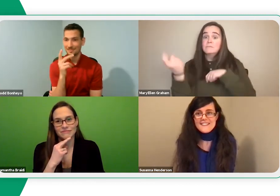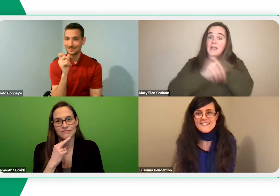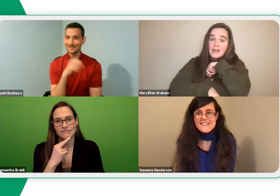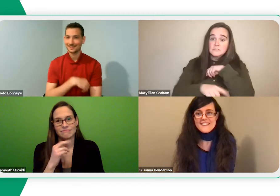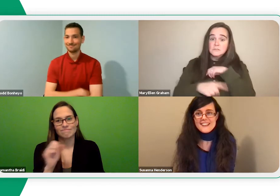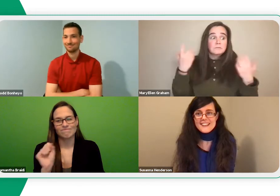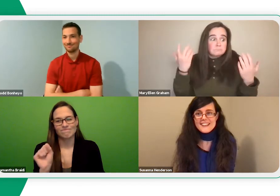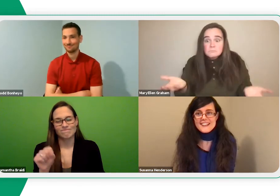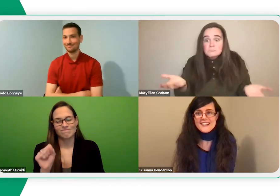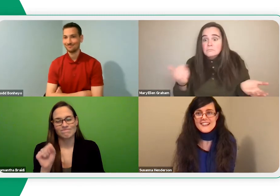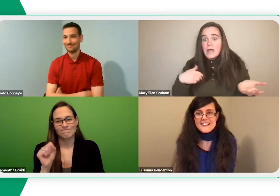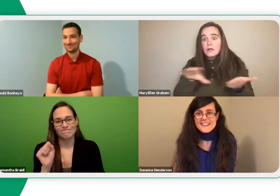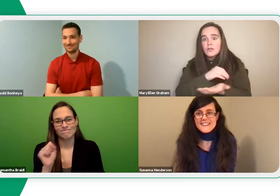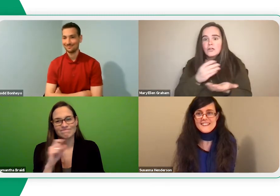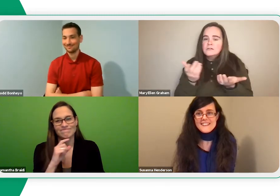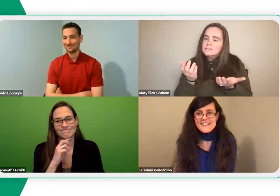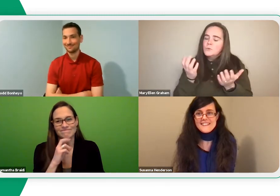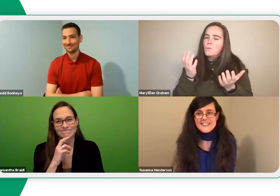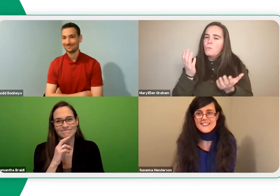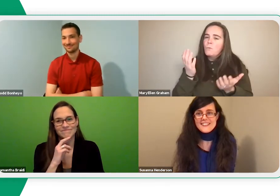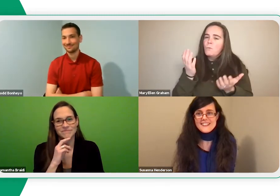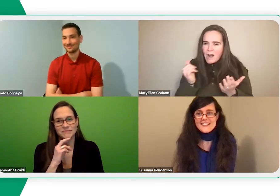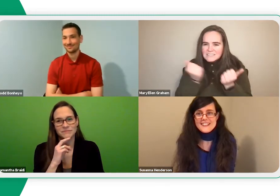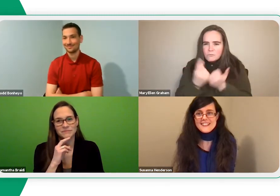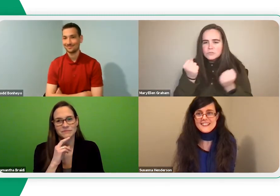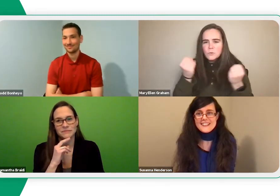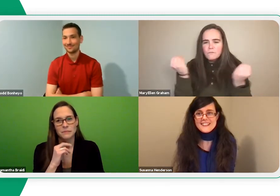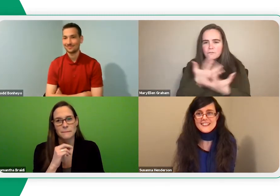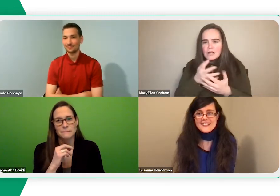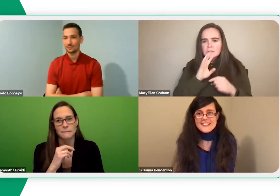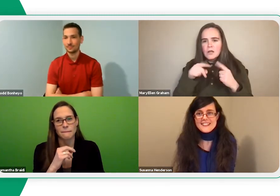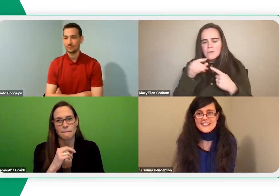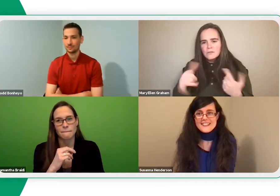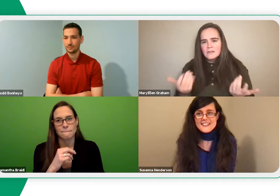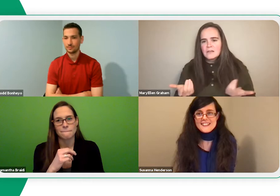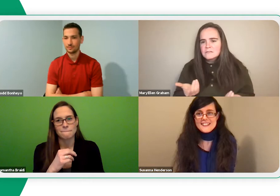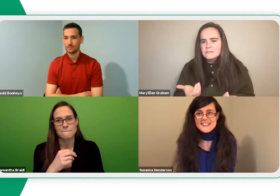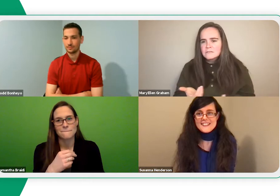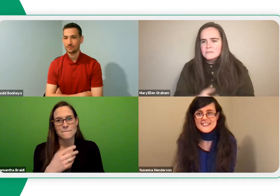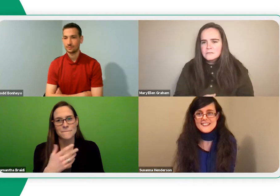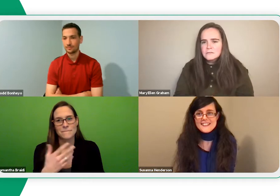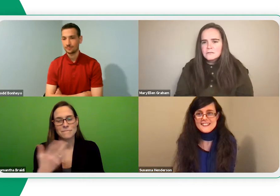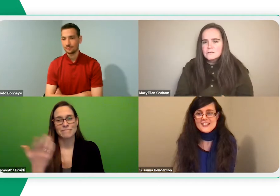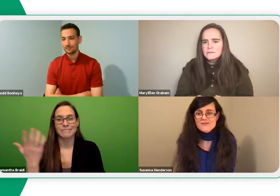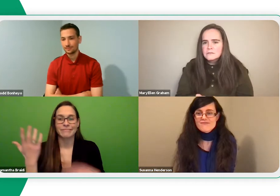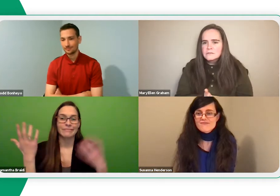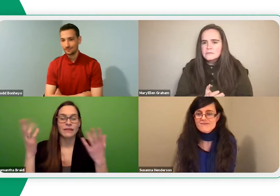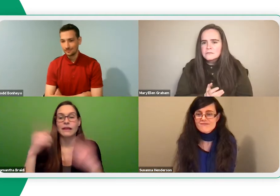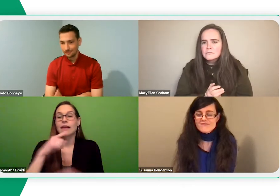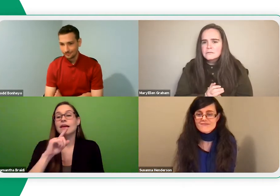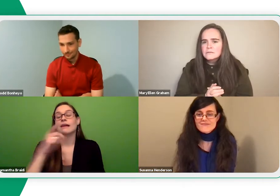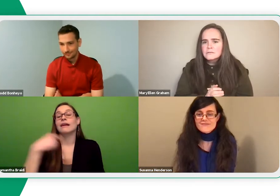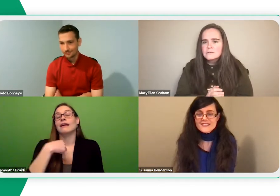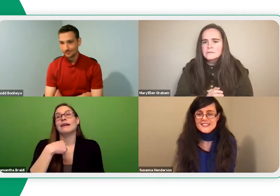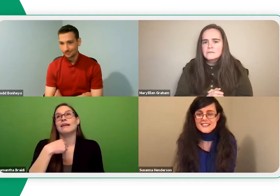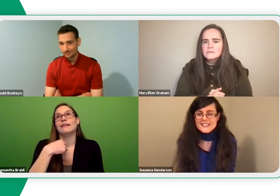you said you just admit your mistakes and said, yeah, I screwed up. Yeah, I had penalties. Yeah, I've learned. So I wonder what makes everyone so